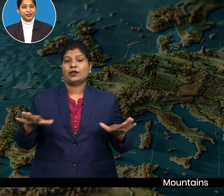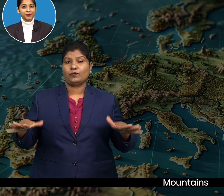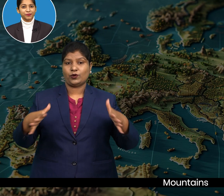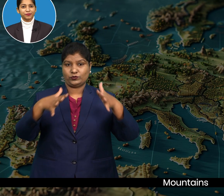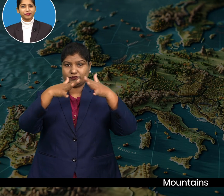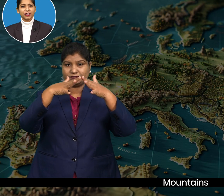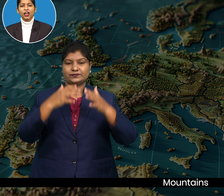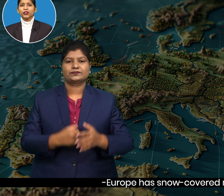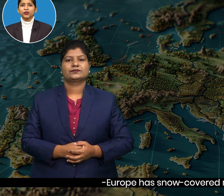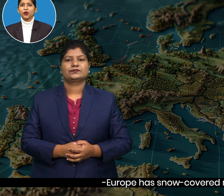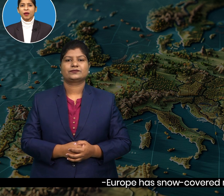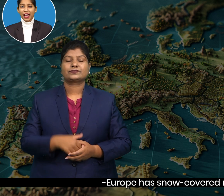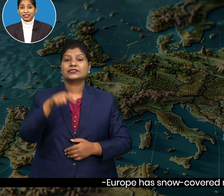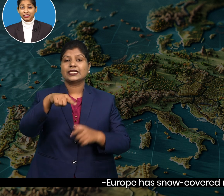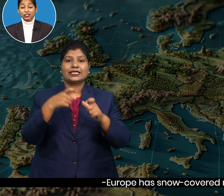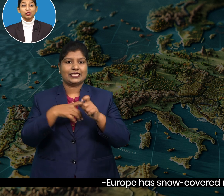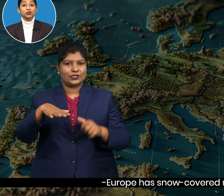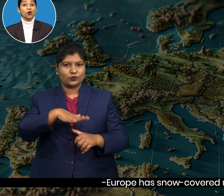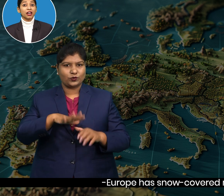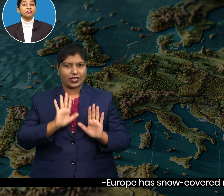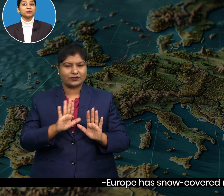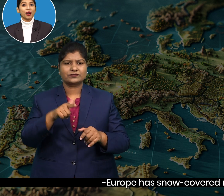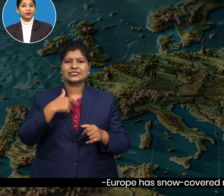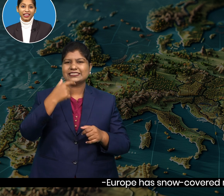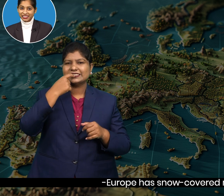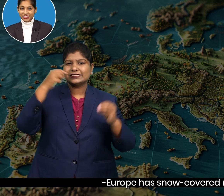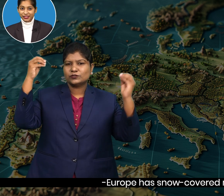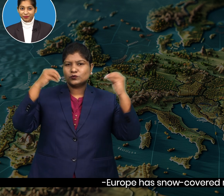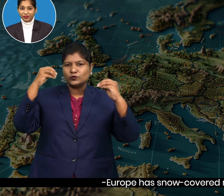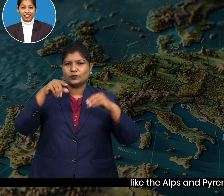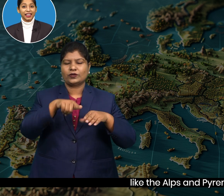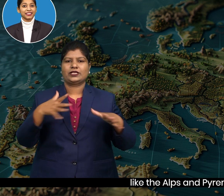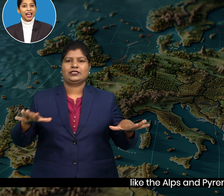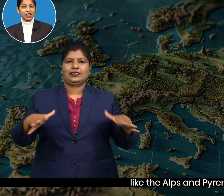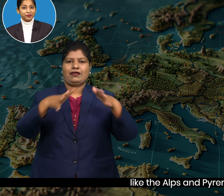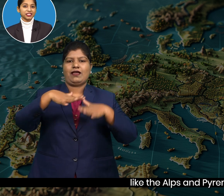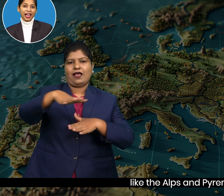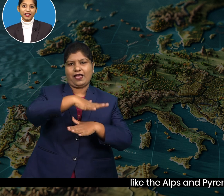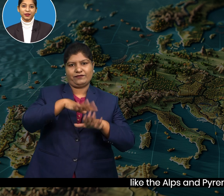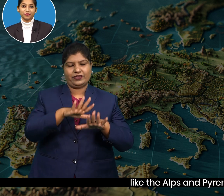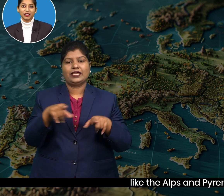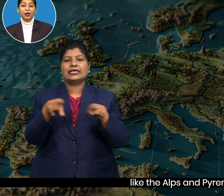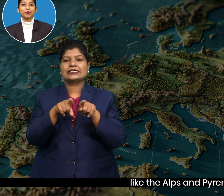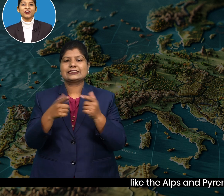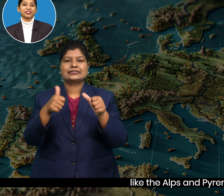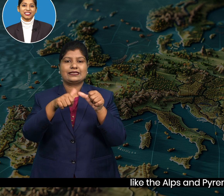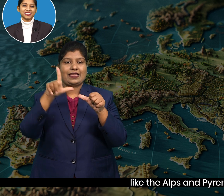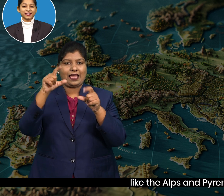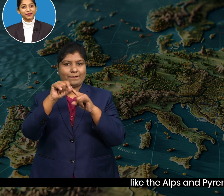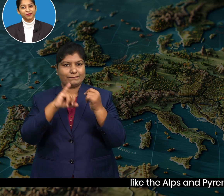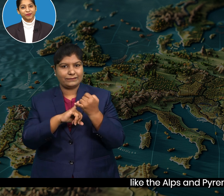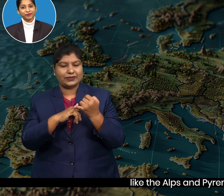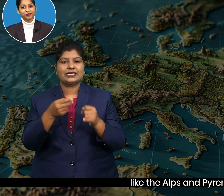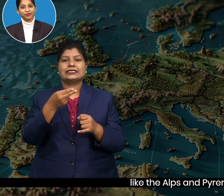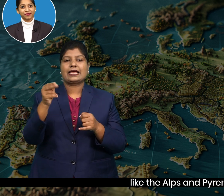Mountains. Europe has snow-covered mountains like the Alps and